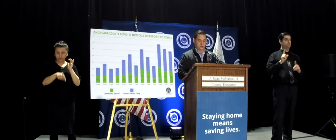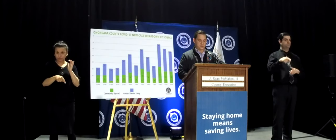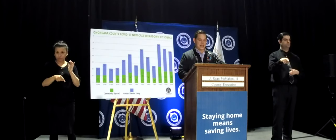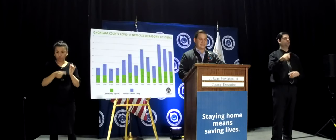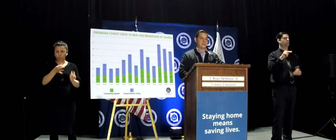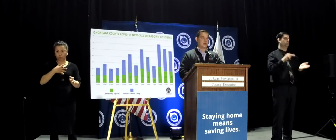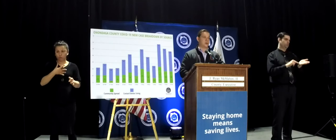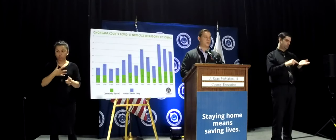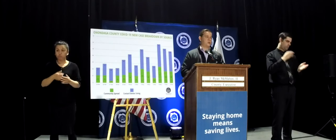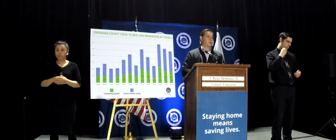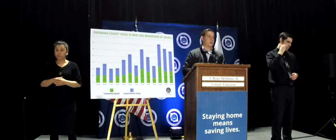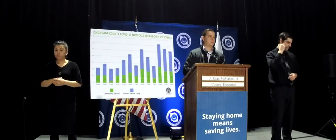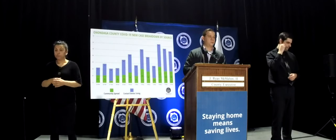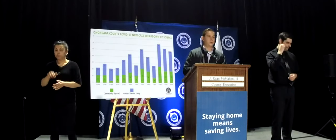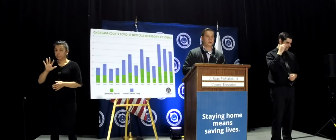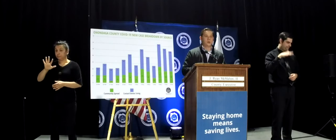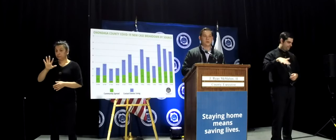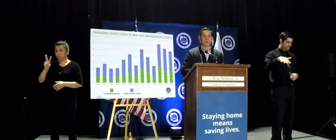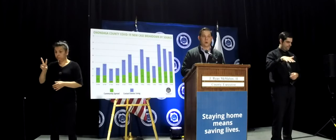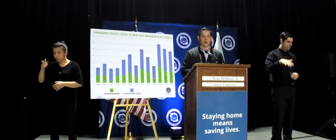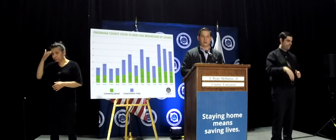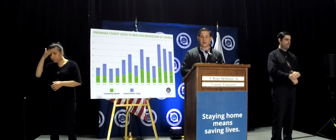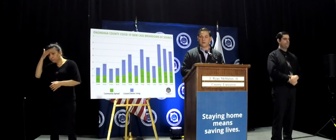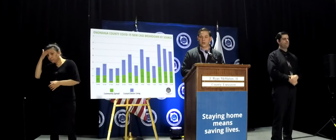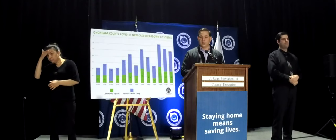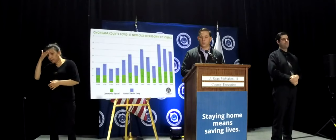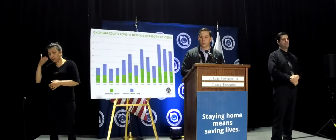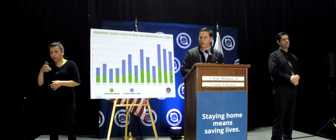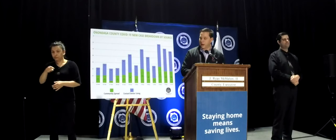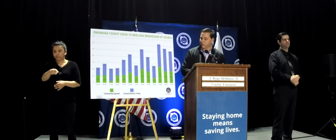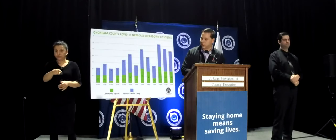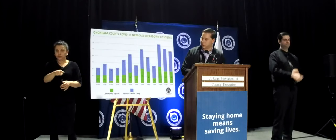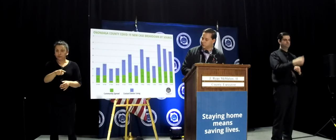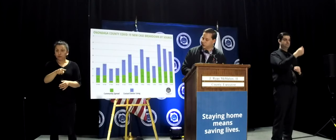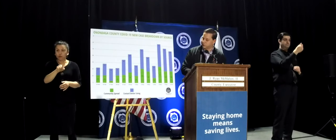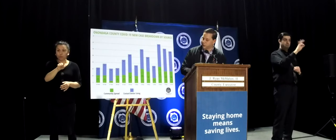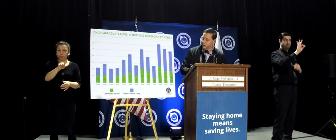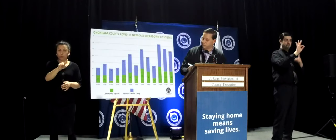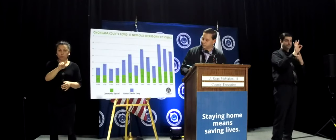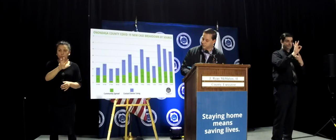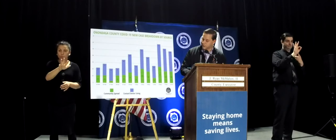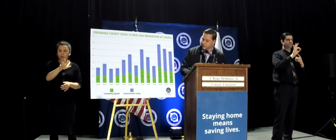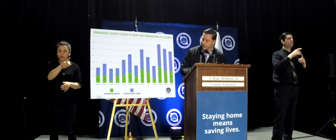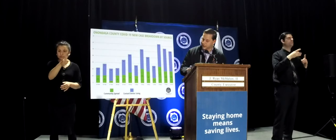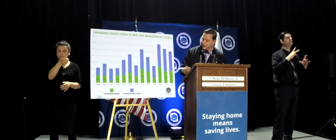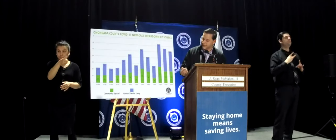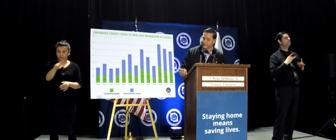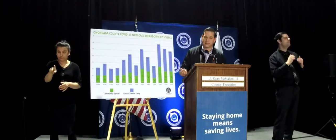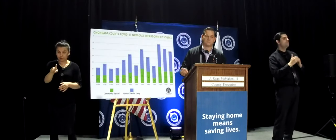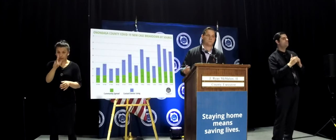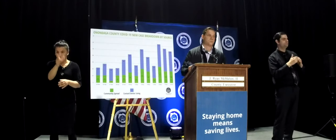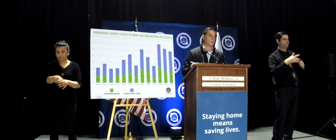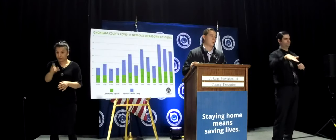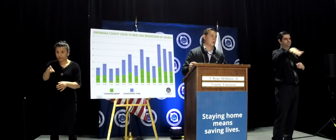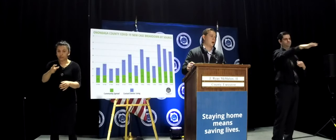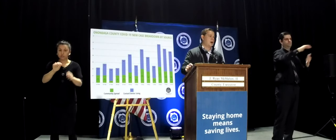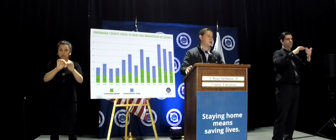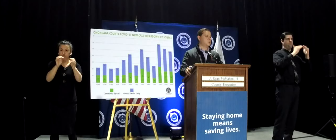or affiliations, 19 are community spread. So our 7-day rolling average on community spread is at 19.